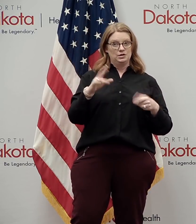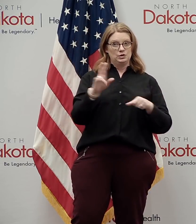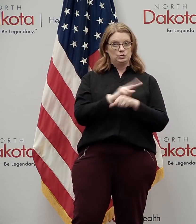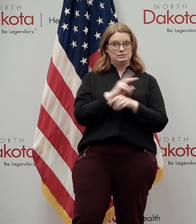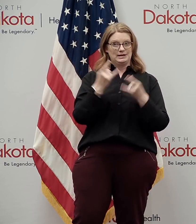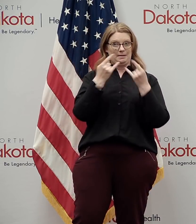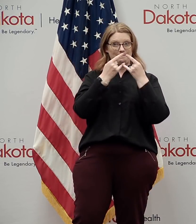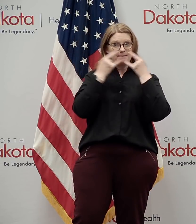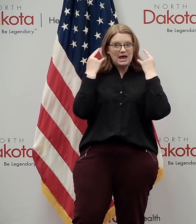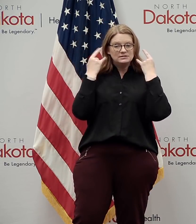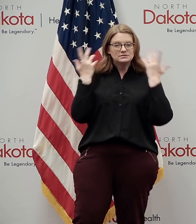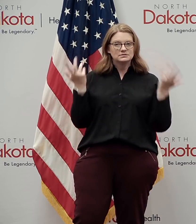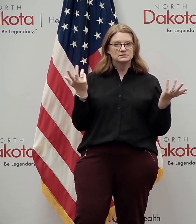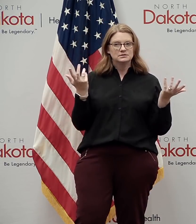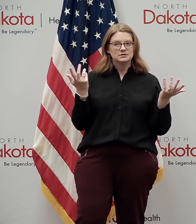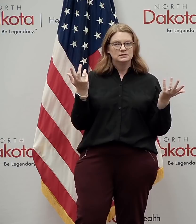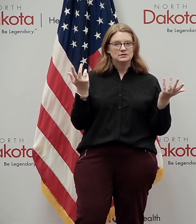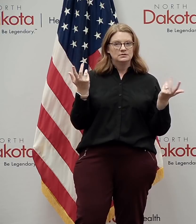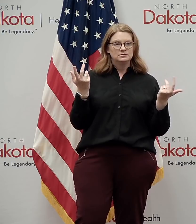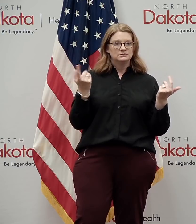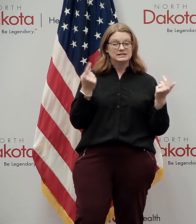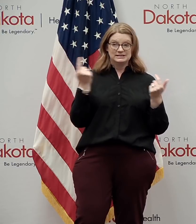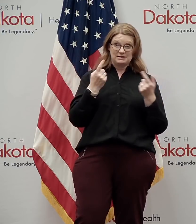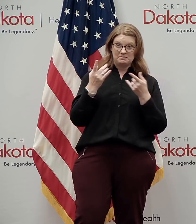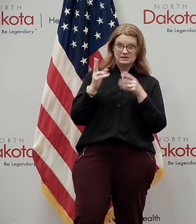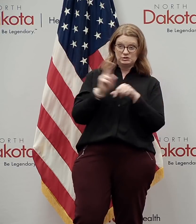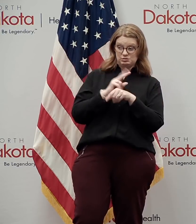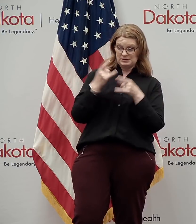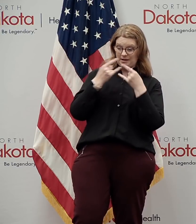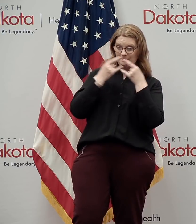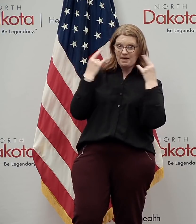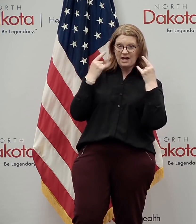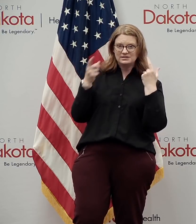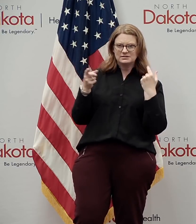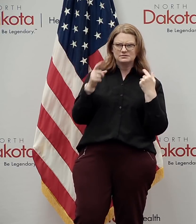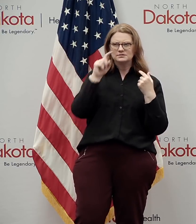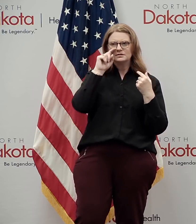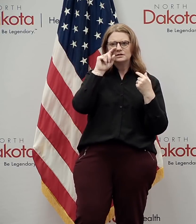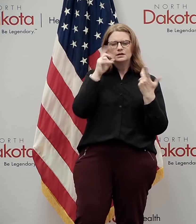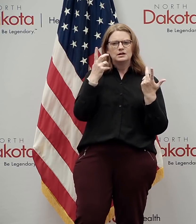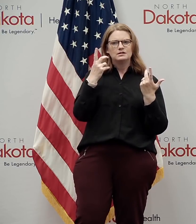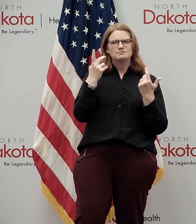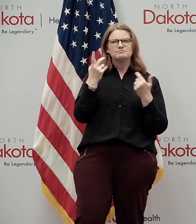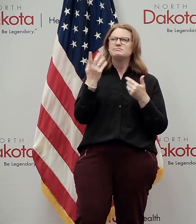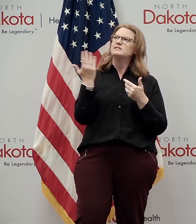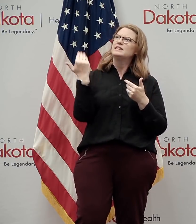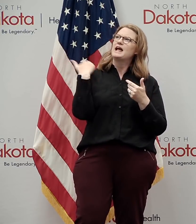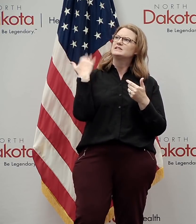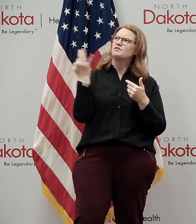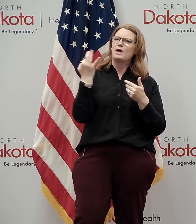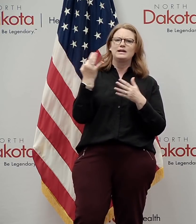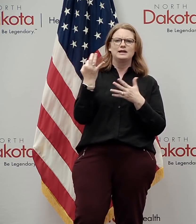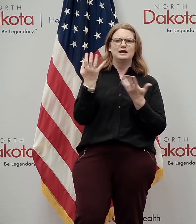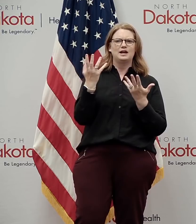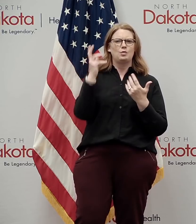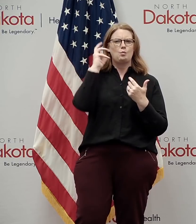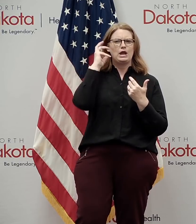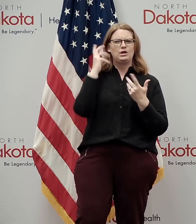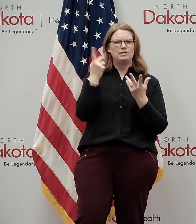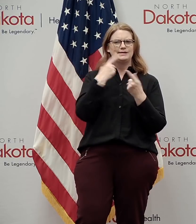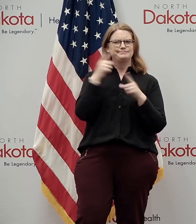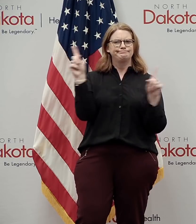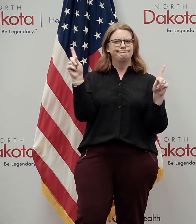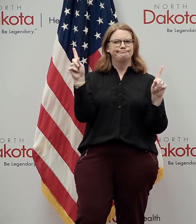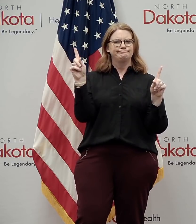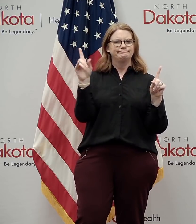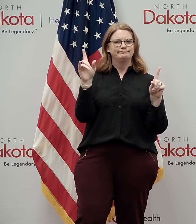mask, what do you say to someone who's wearing a mask? I think I said this on statewide radio last Friday. There's one thing to say to someone